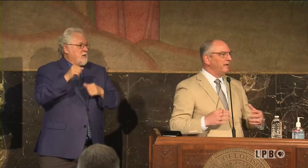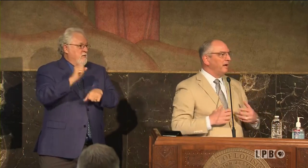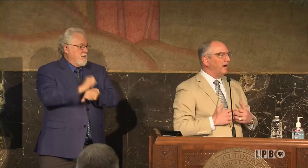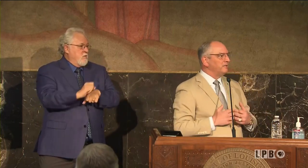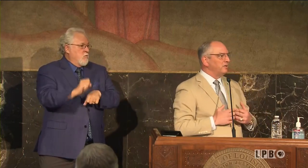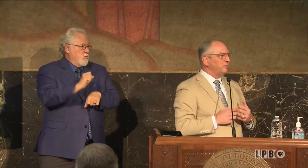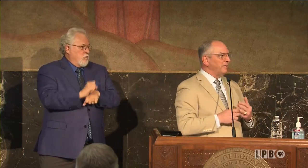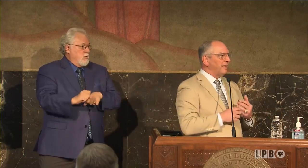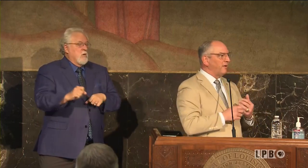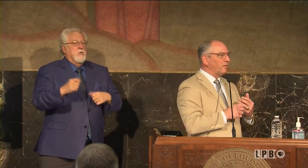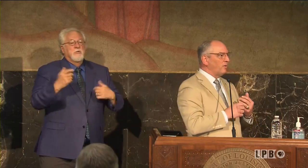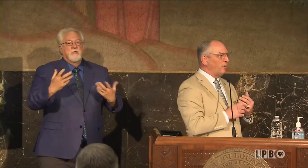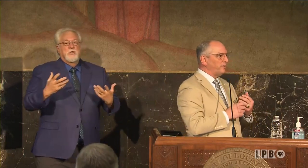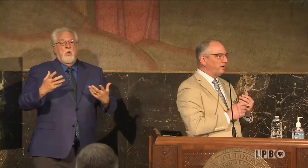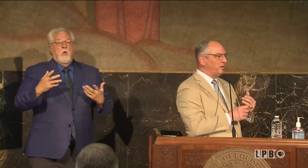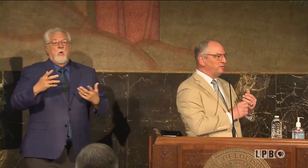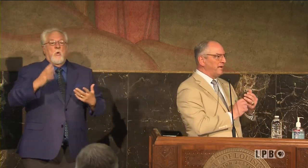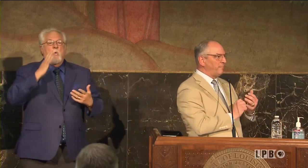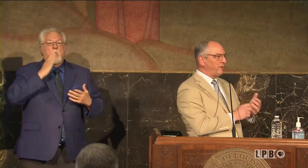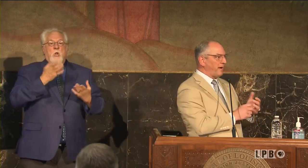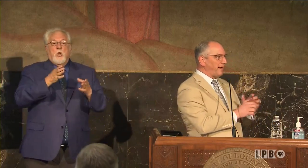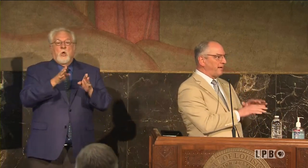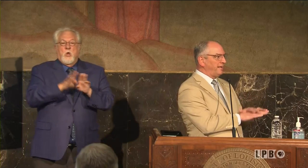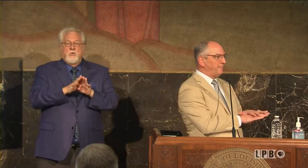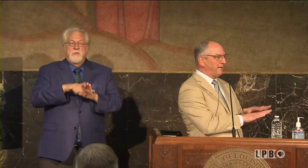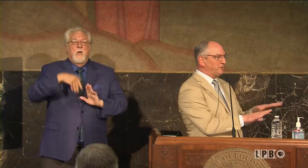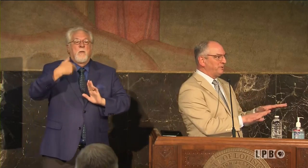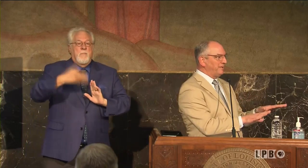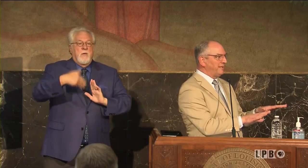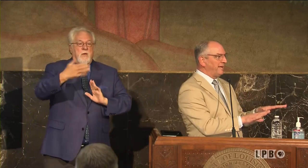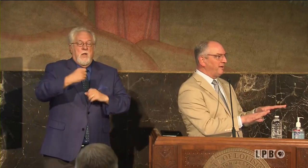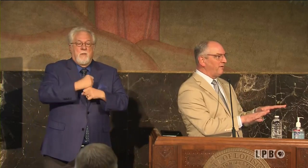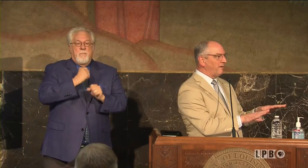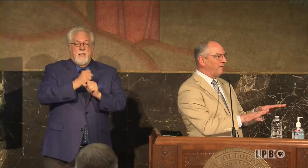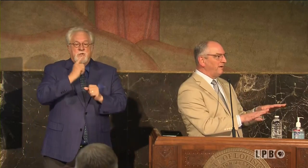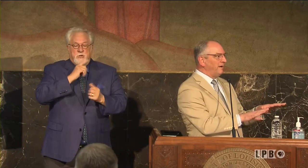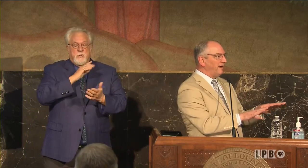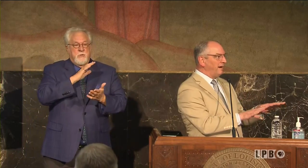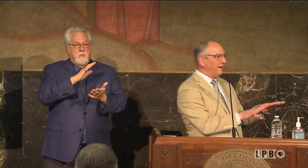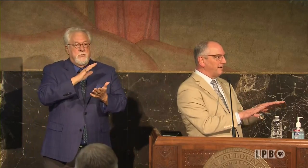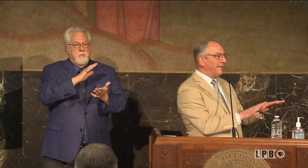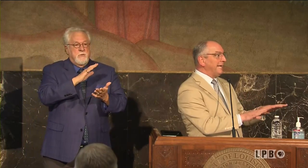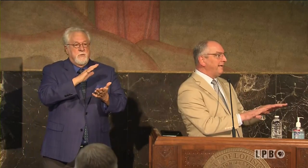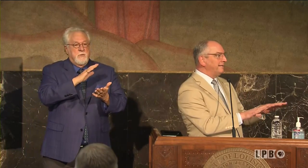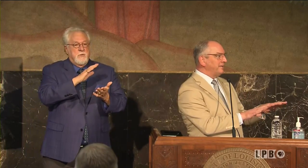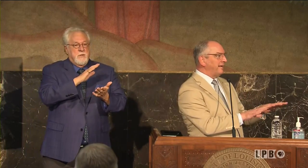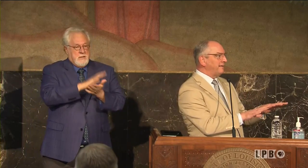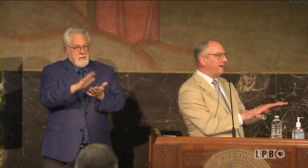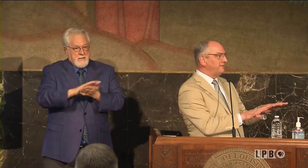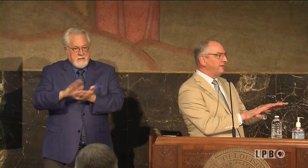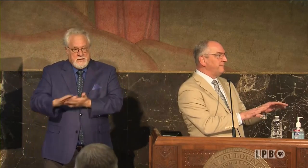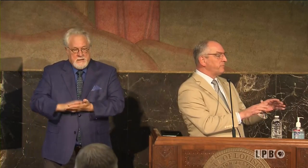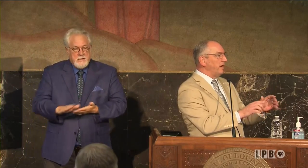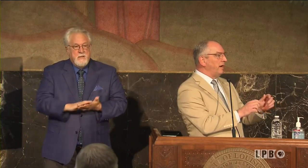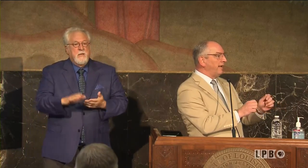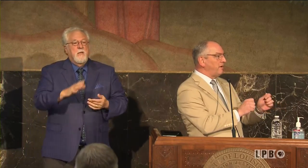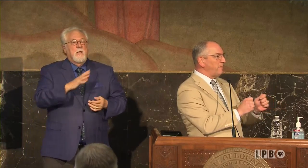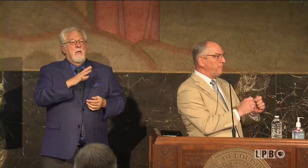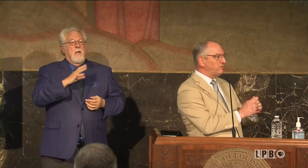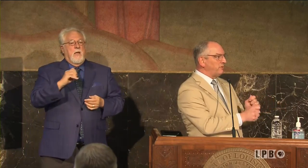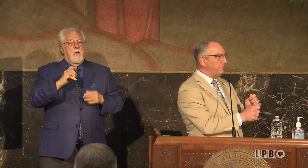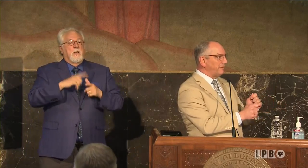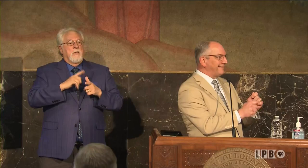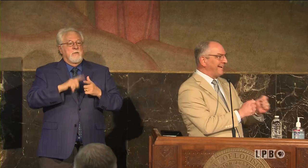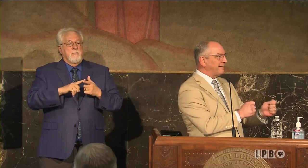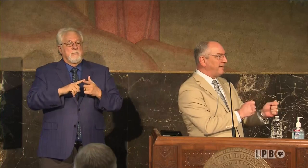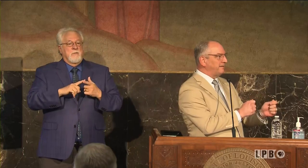operate, so that they are going to close down periodically to make sure that they are cleaning and sanitizing, and there